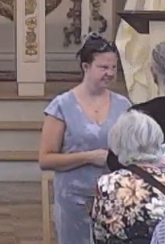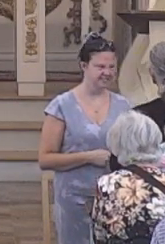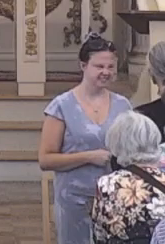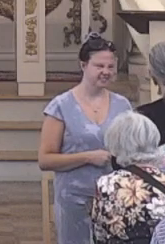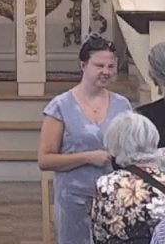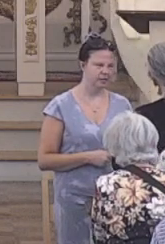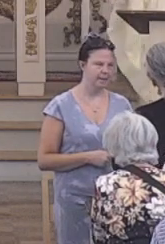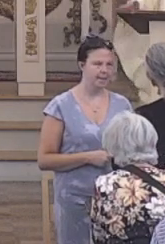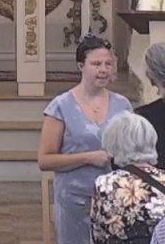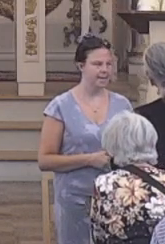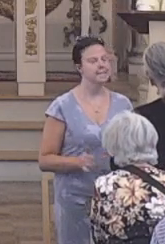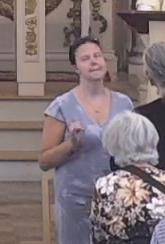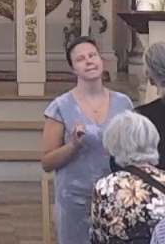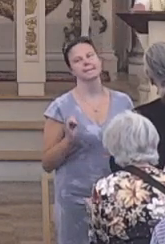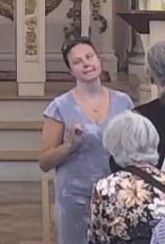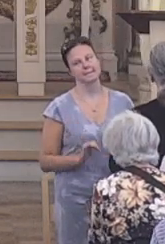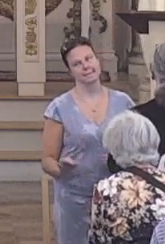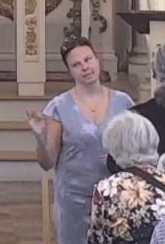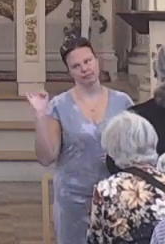The Lord be with you.